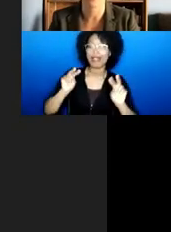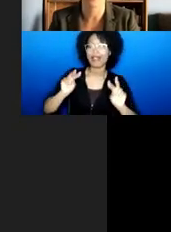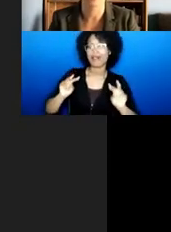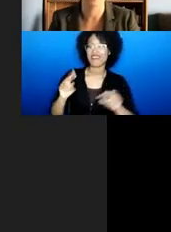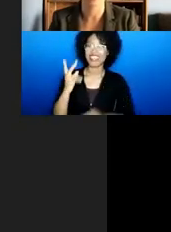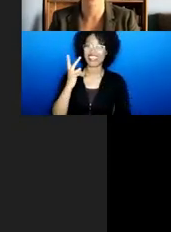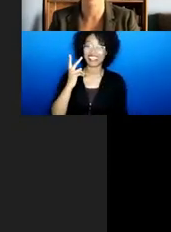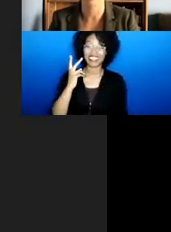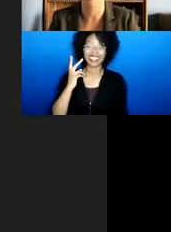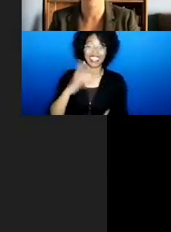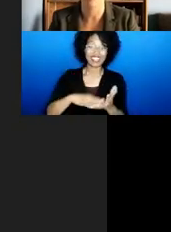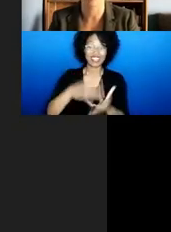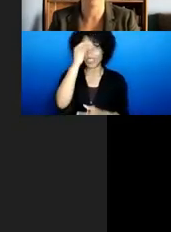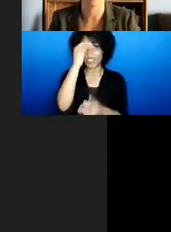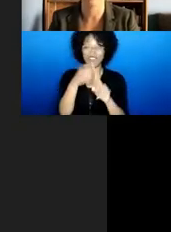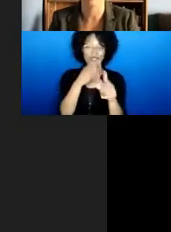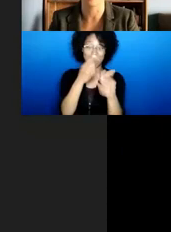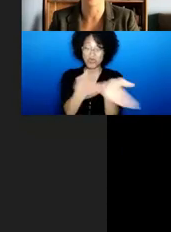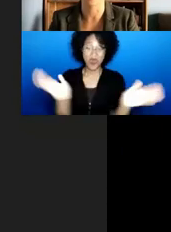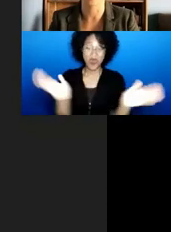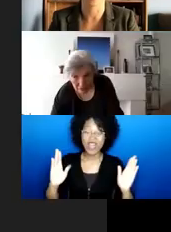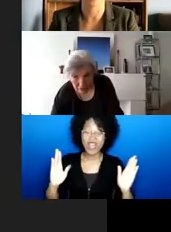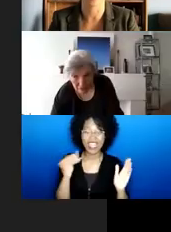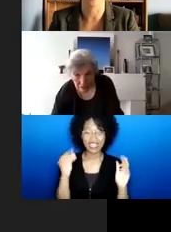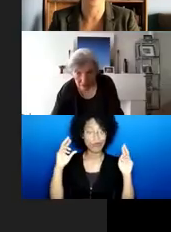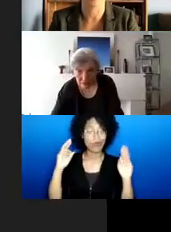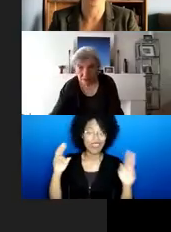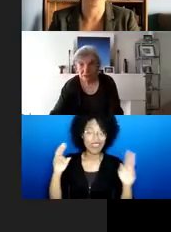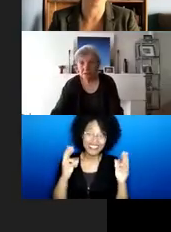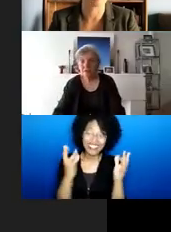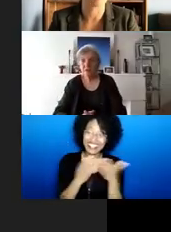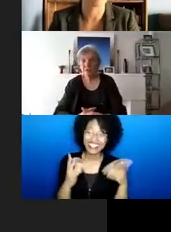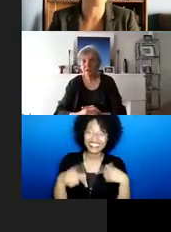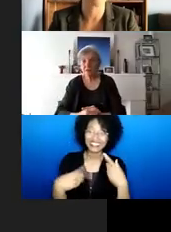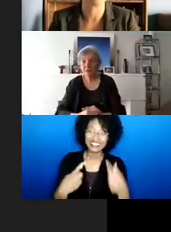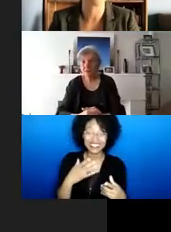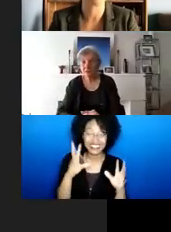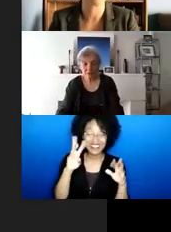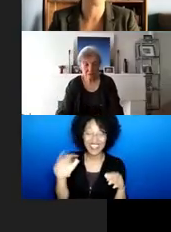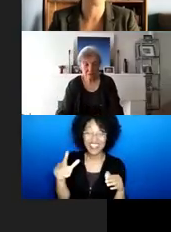to learning from you all and hopefully things are going well. Take care.